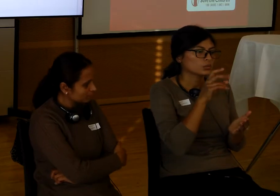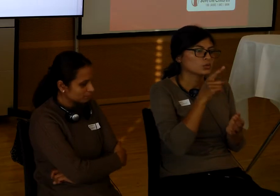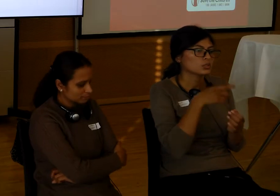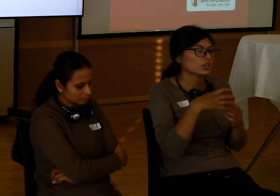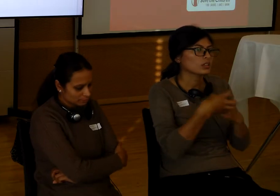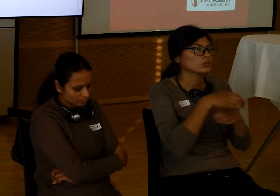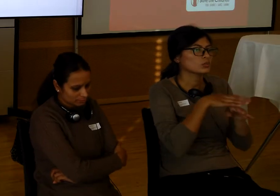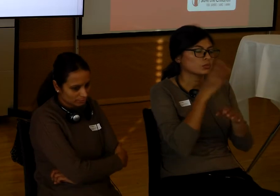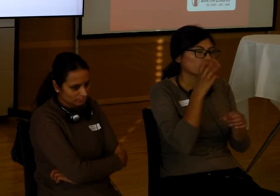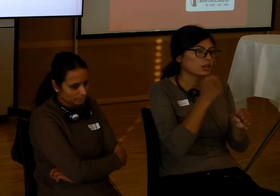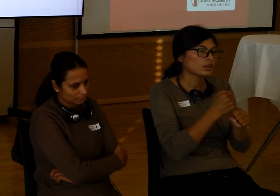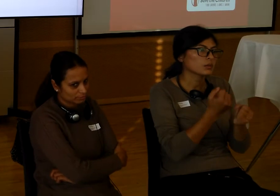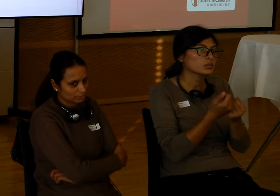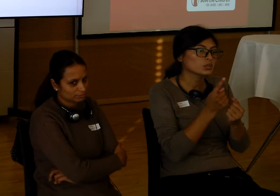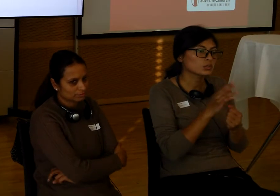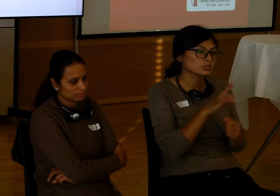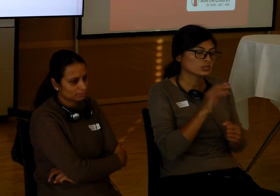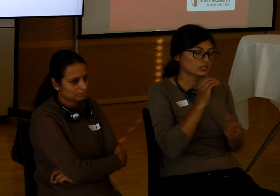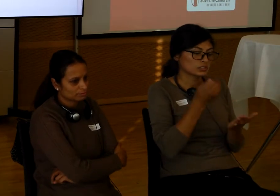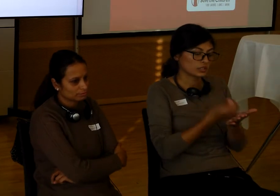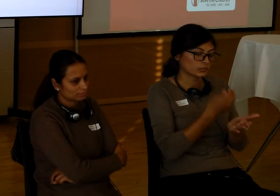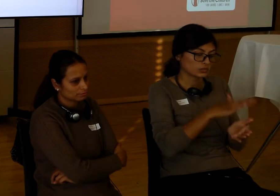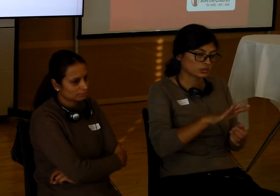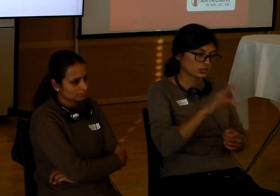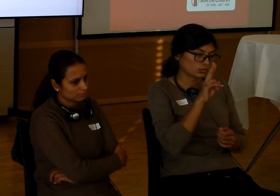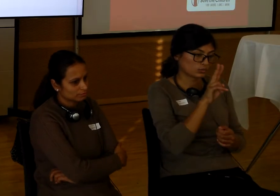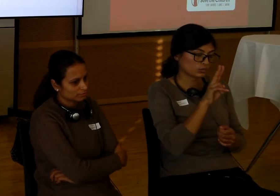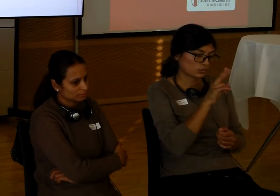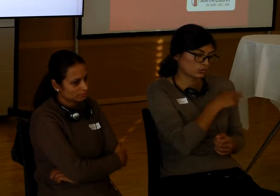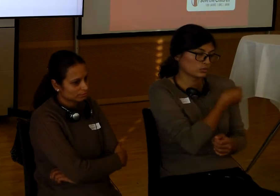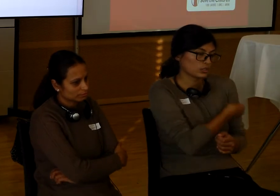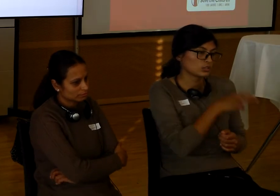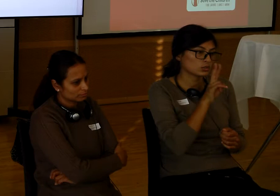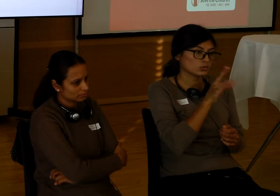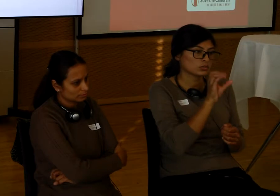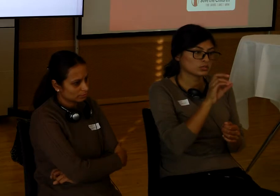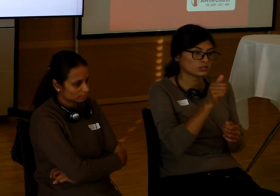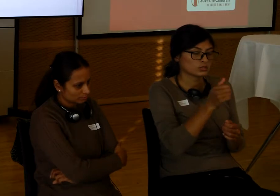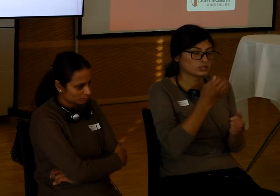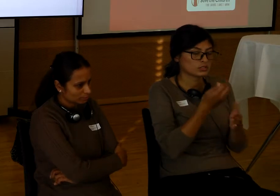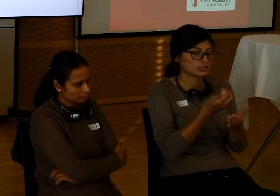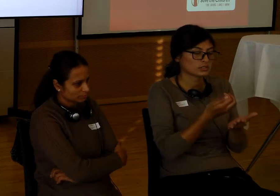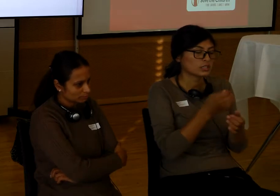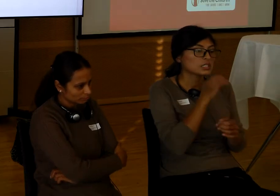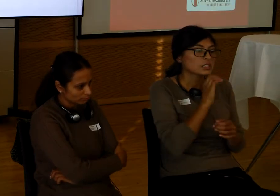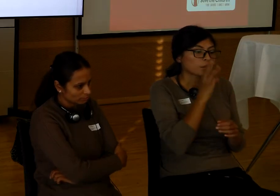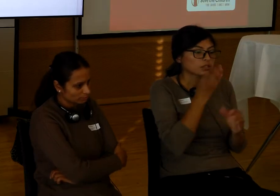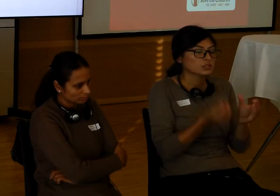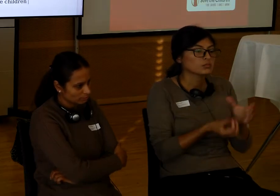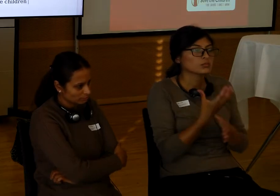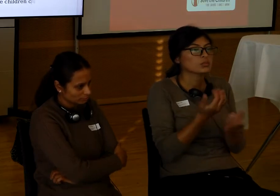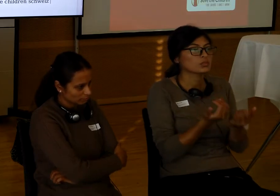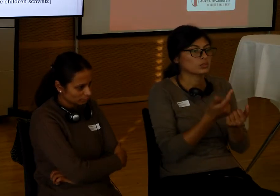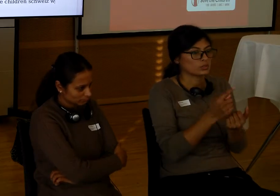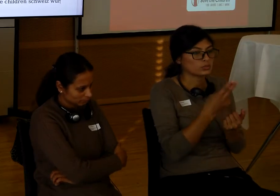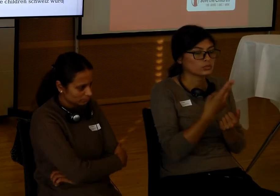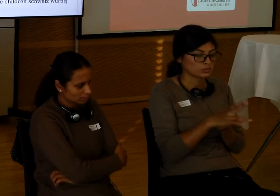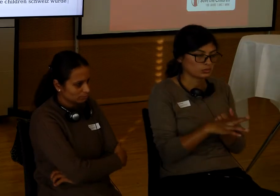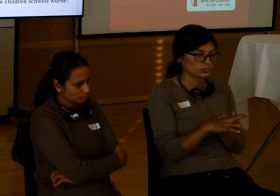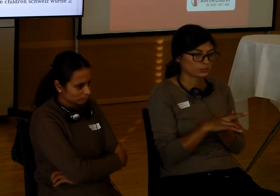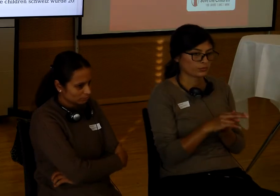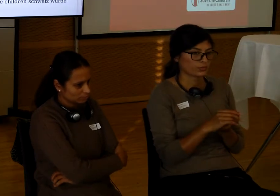Save the Children Switzerland was founded in 2006 as an independent member of the Save the Children